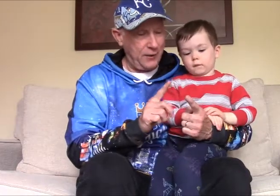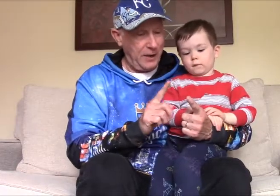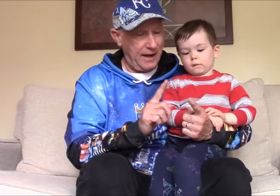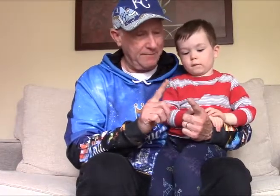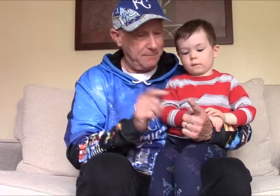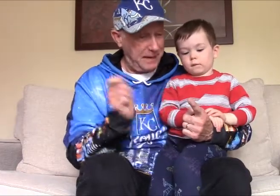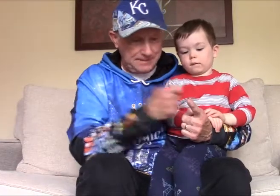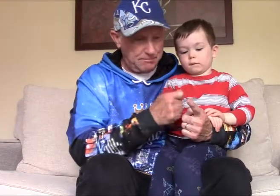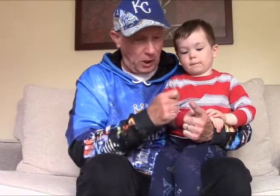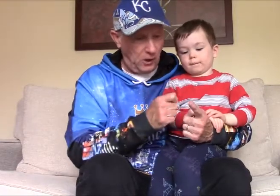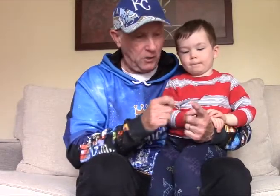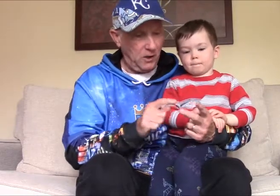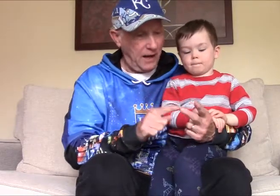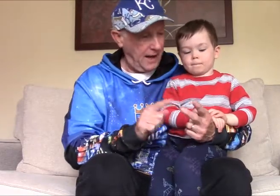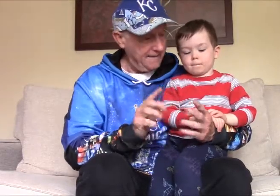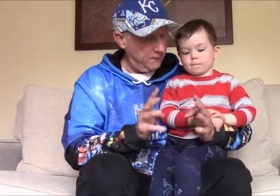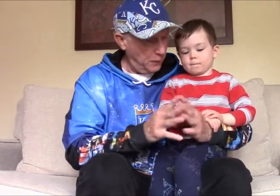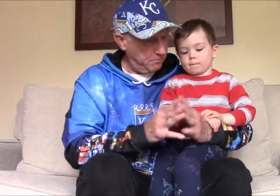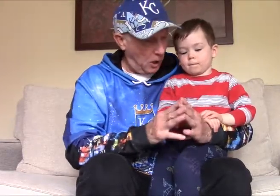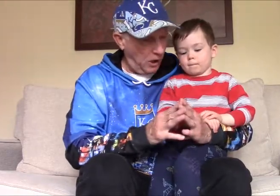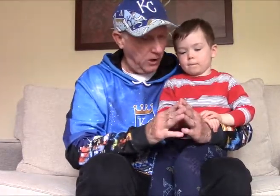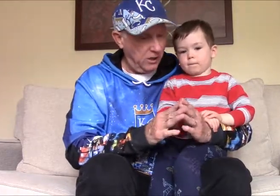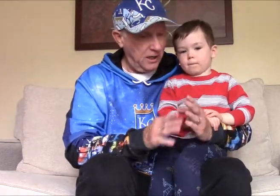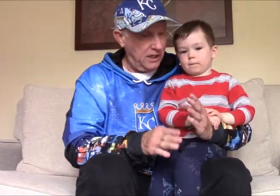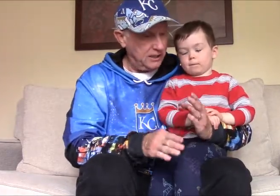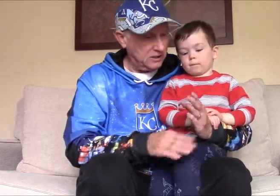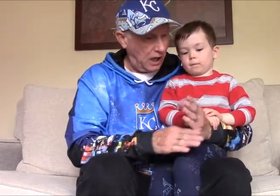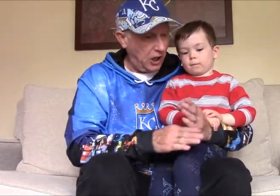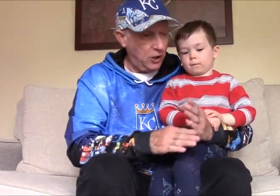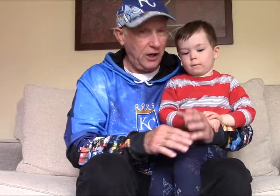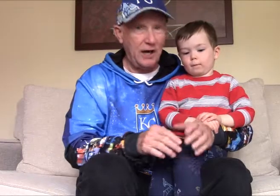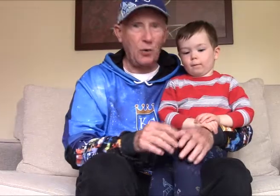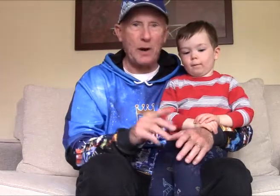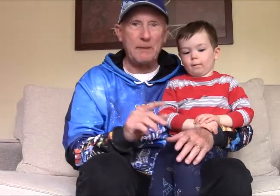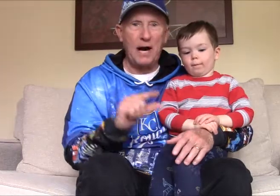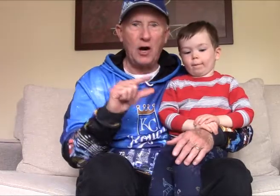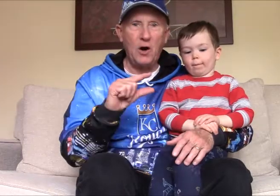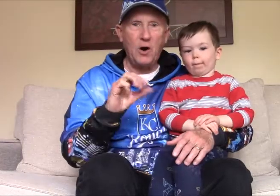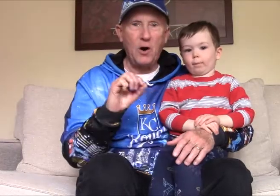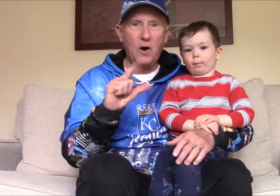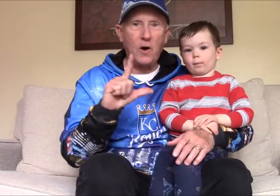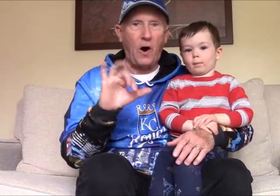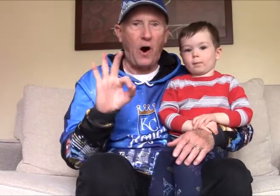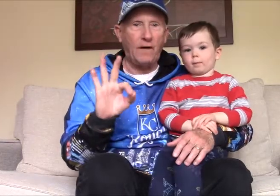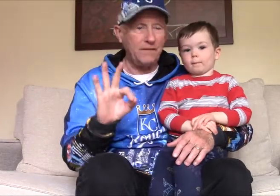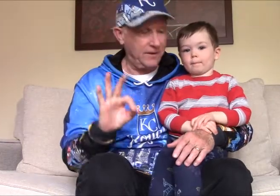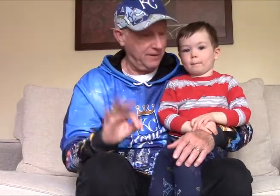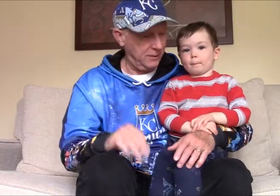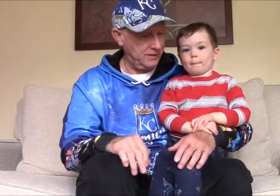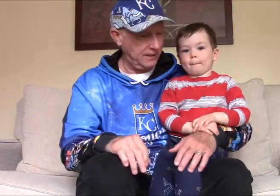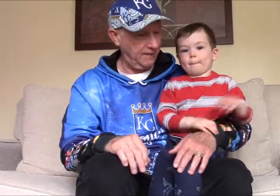you have baseball and football and soccer. And what about golf? What's the sign for